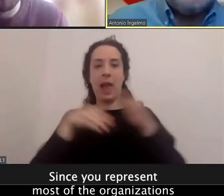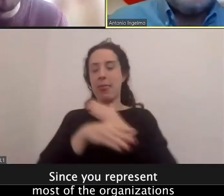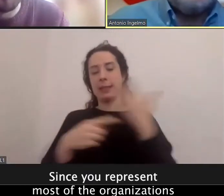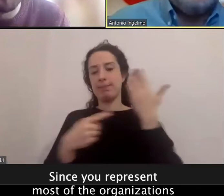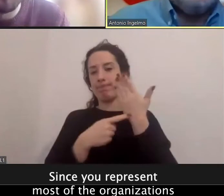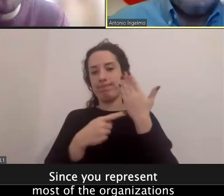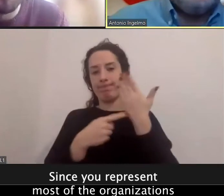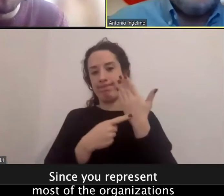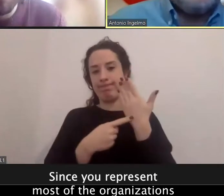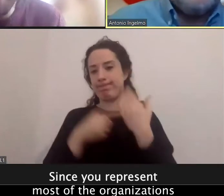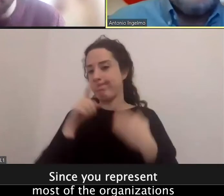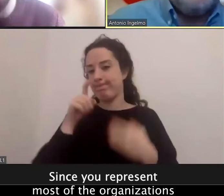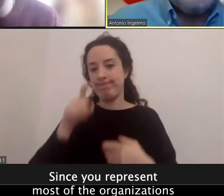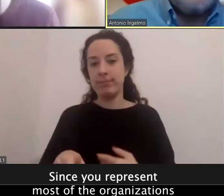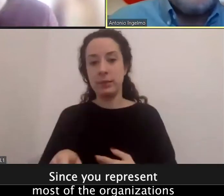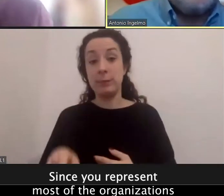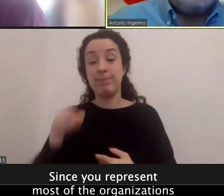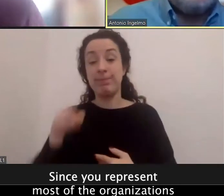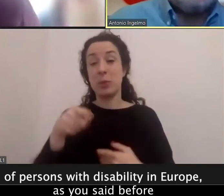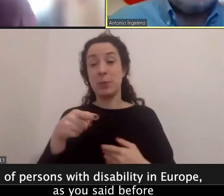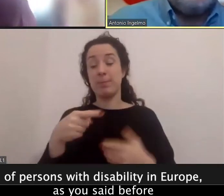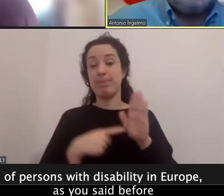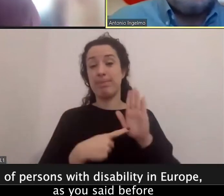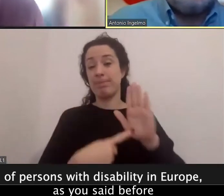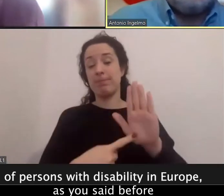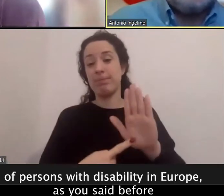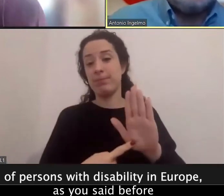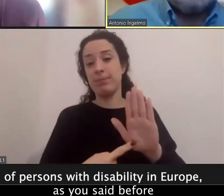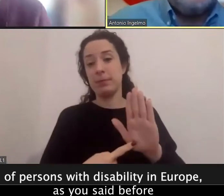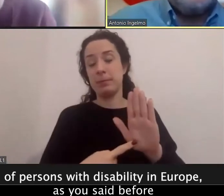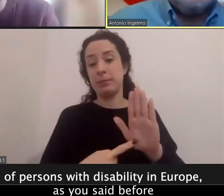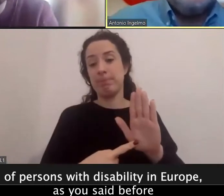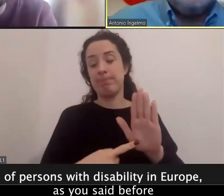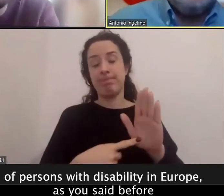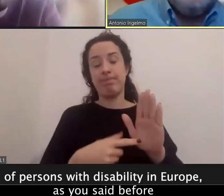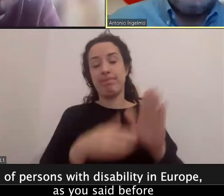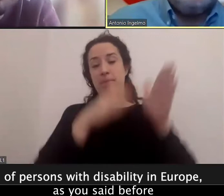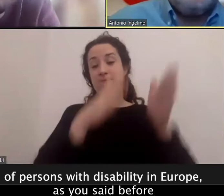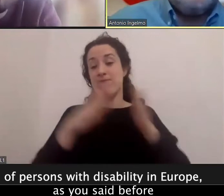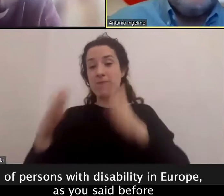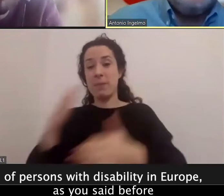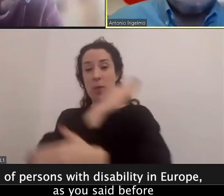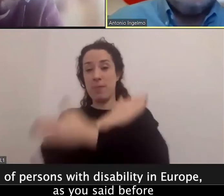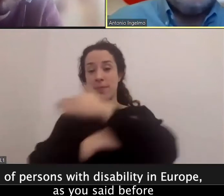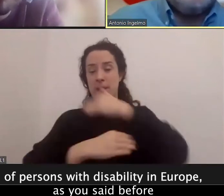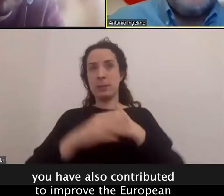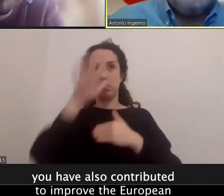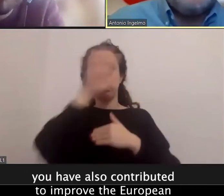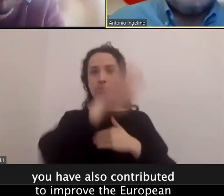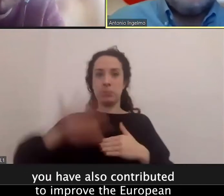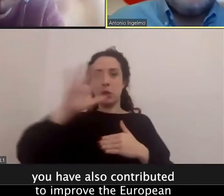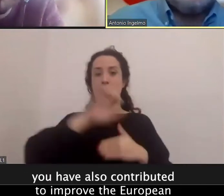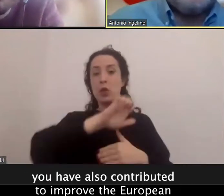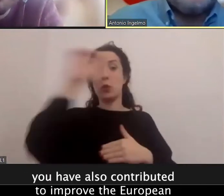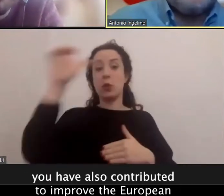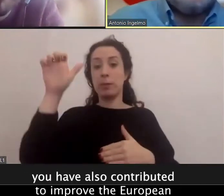Since you represent most of the organizations of persons with disability in Europe, you, as you said, you